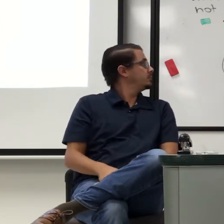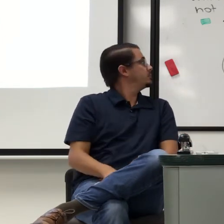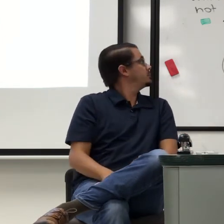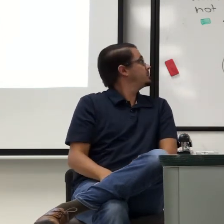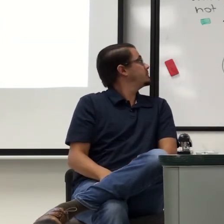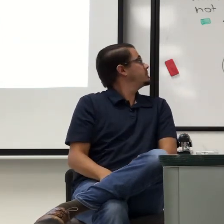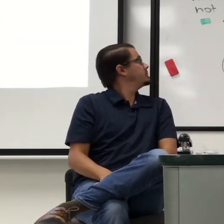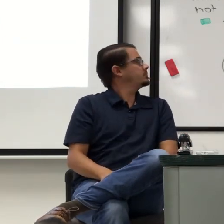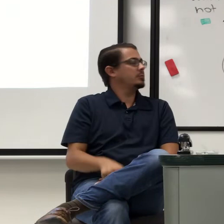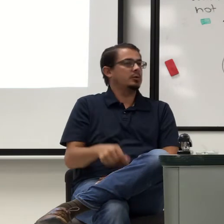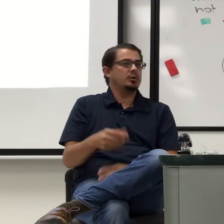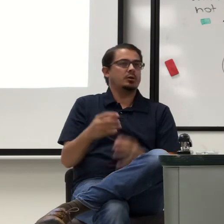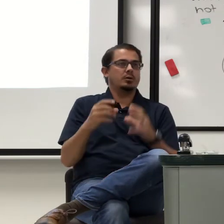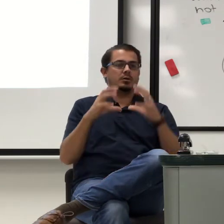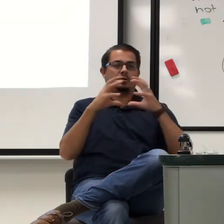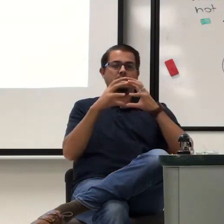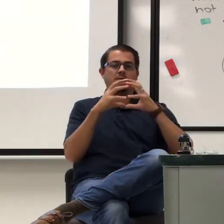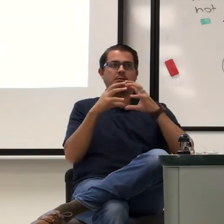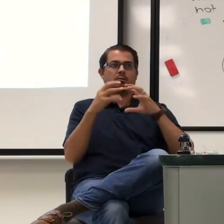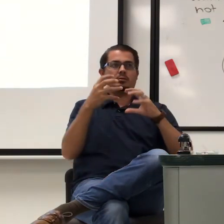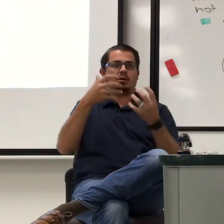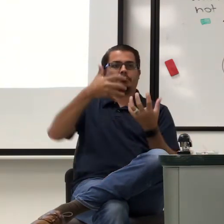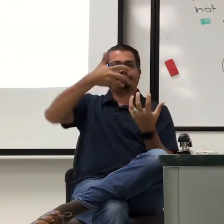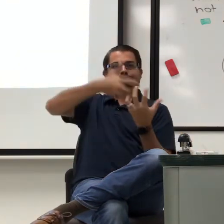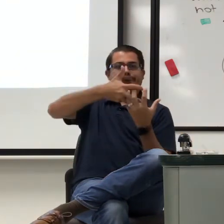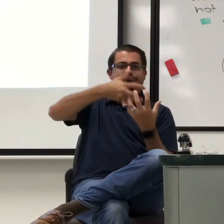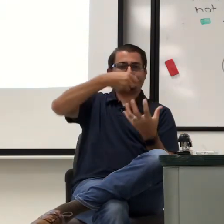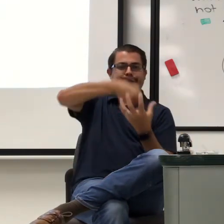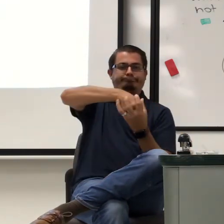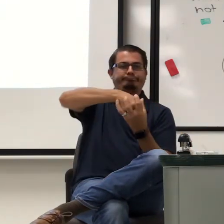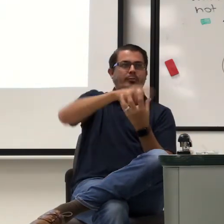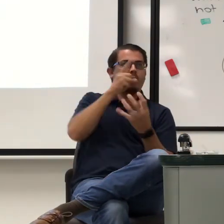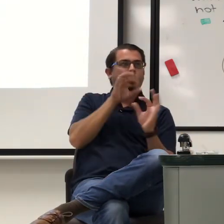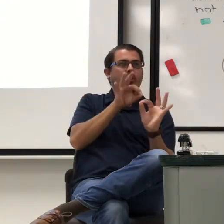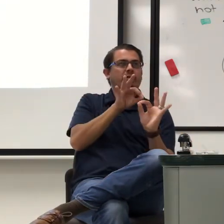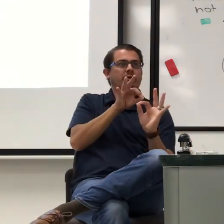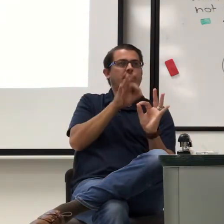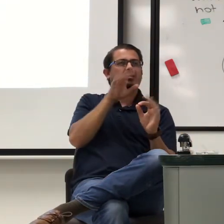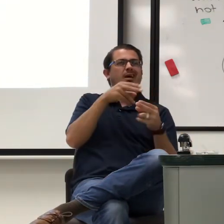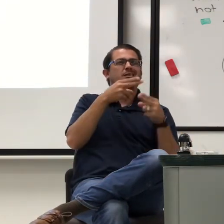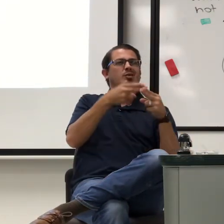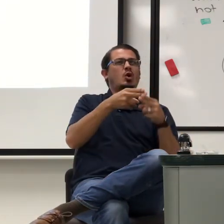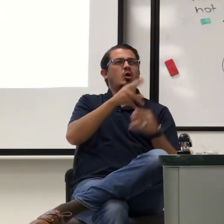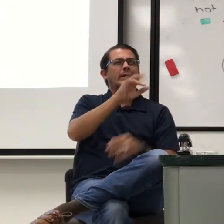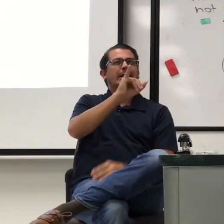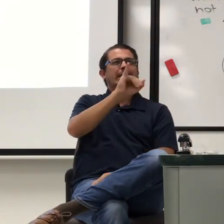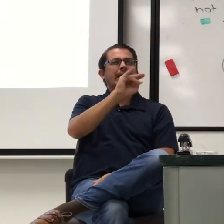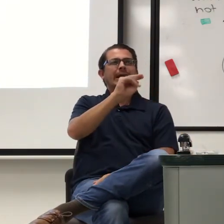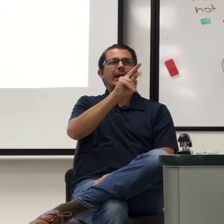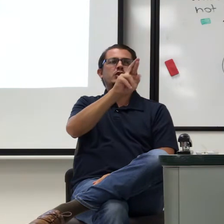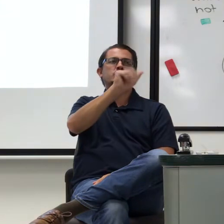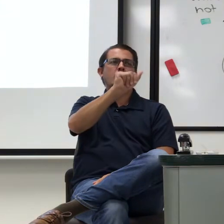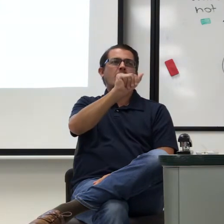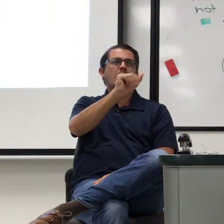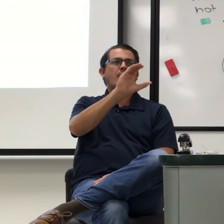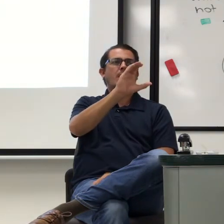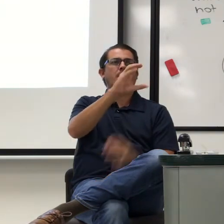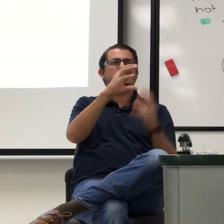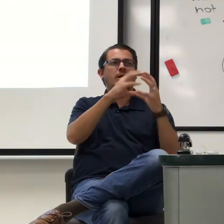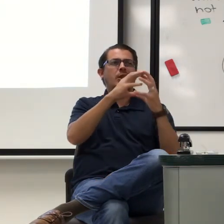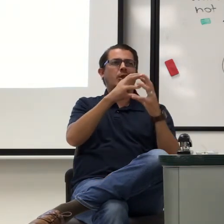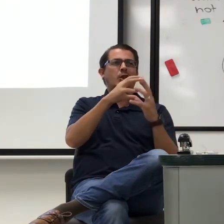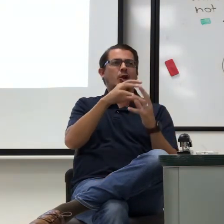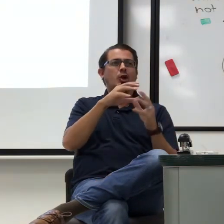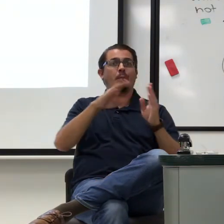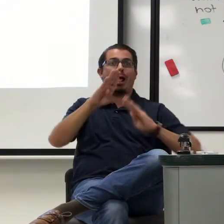by binding on the outside. And they call these intracellular molecular biology